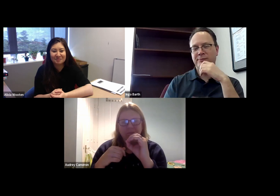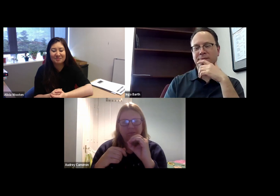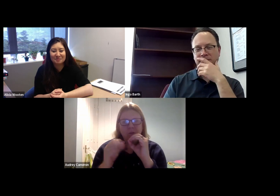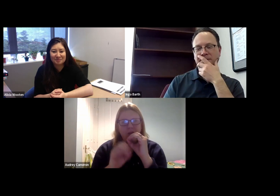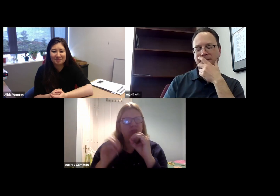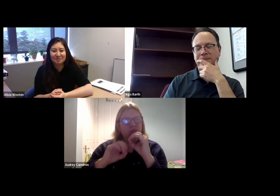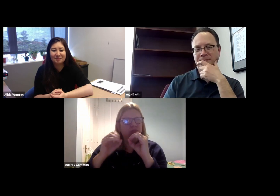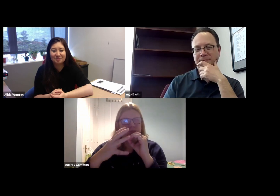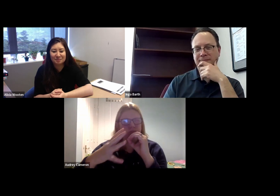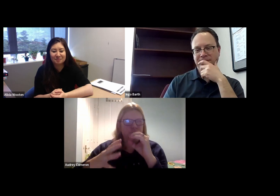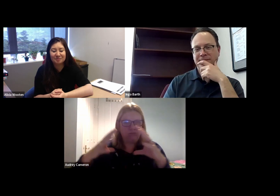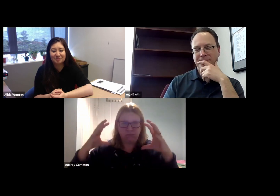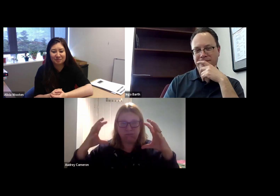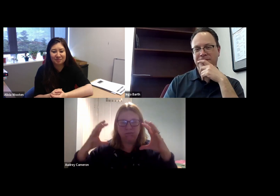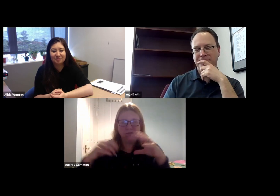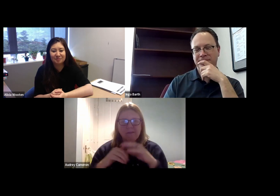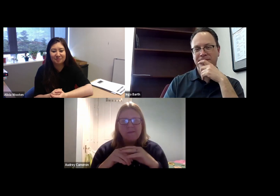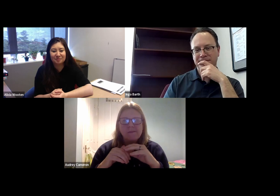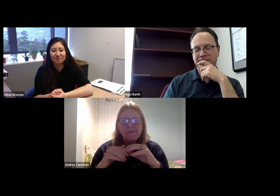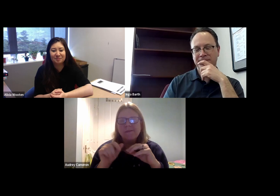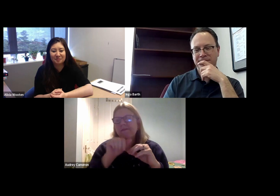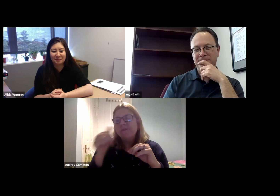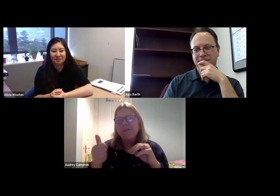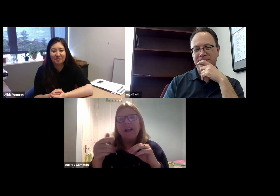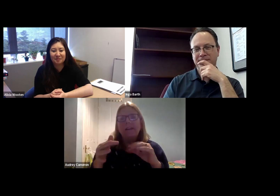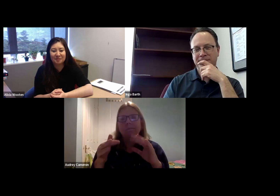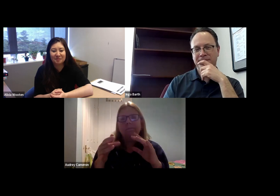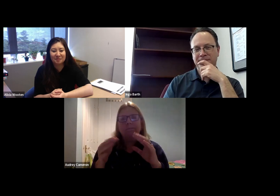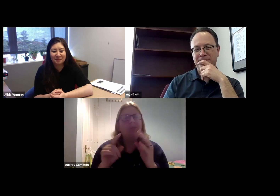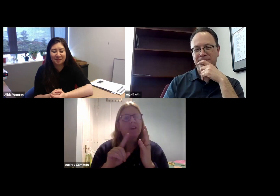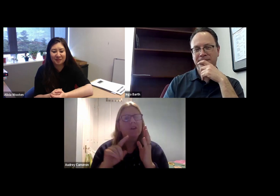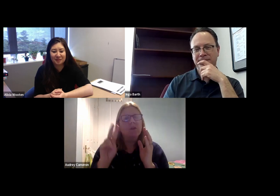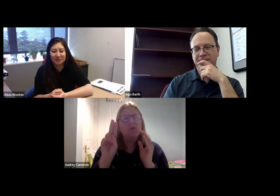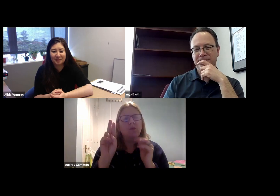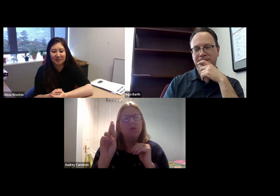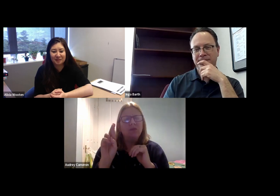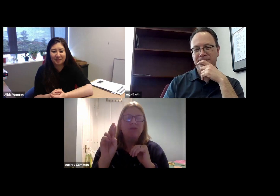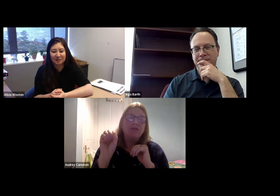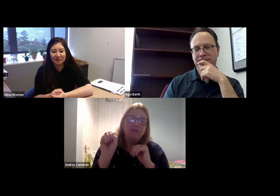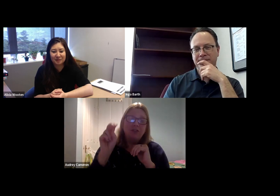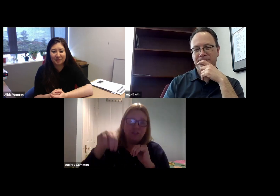So interesting with the O hand shape. Interesting. You do Saturn with the O hand shape.